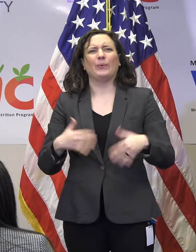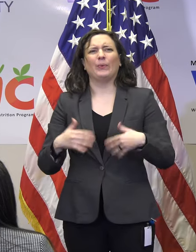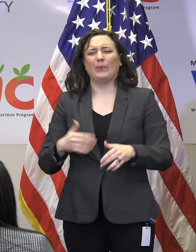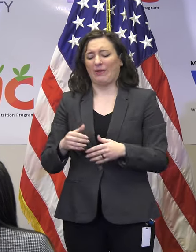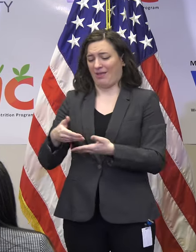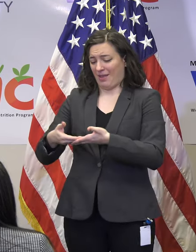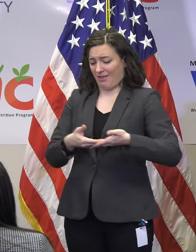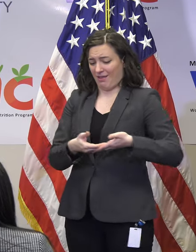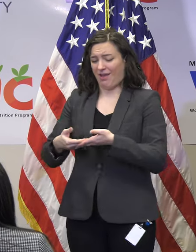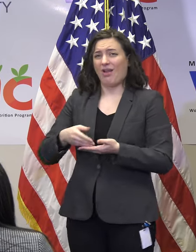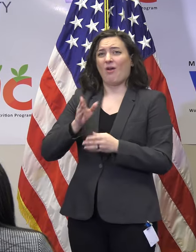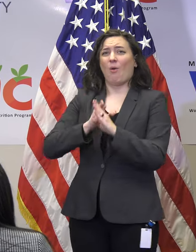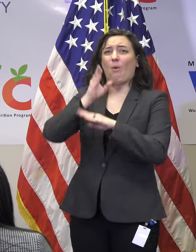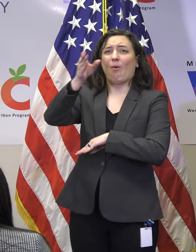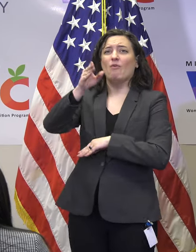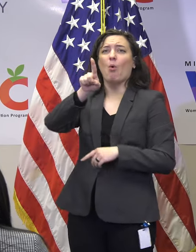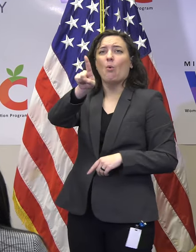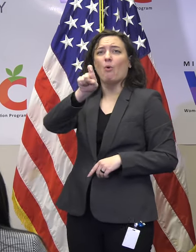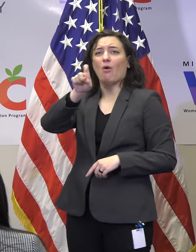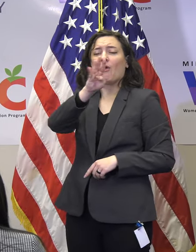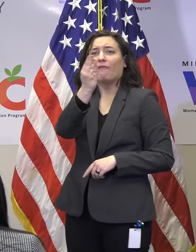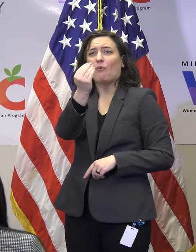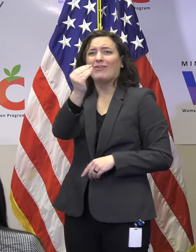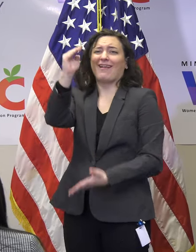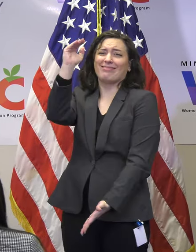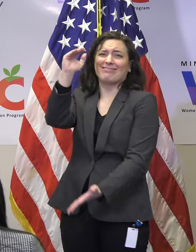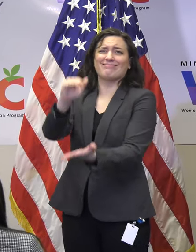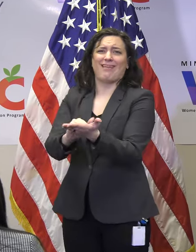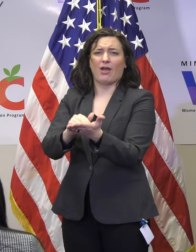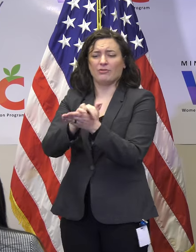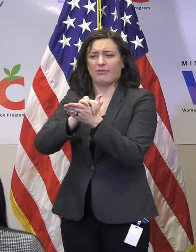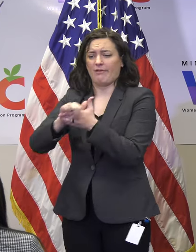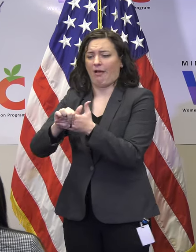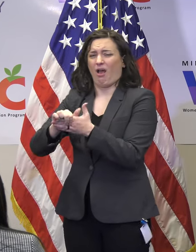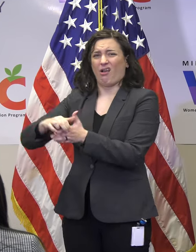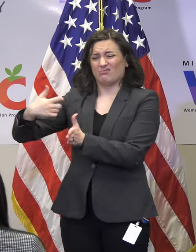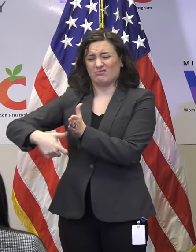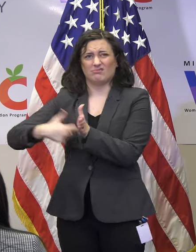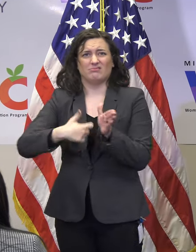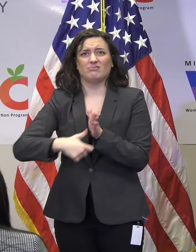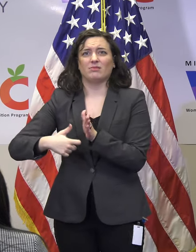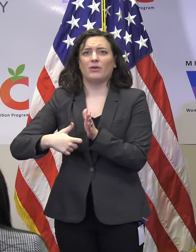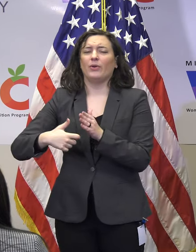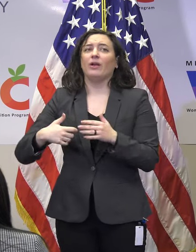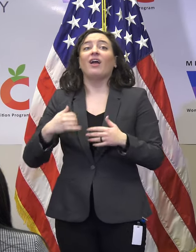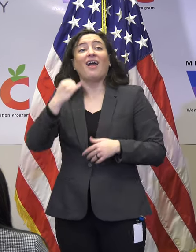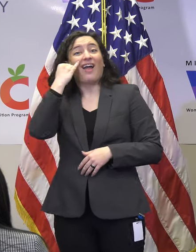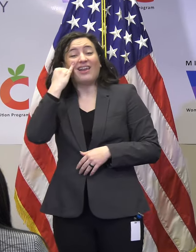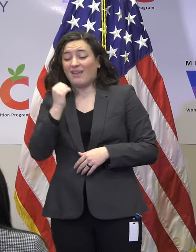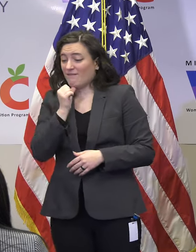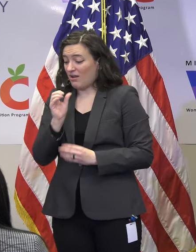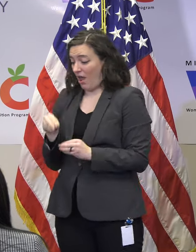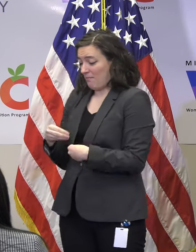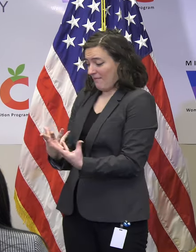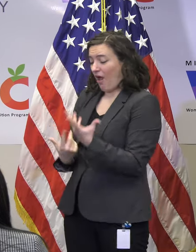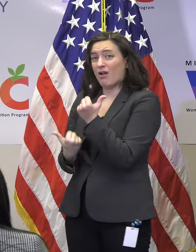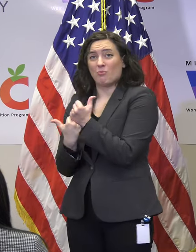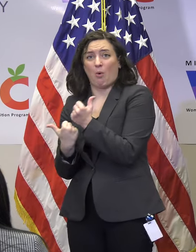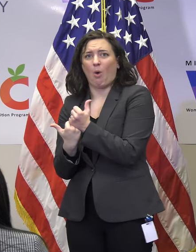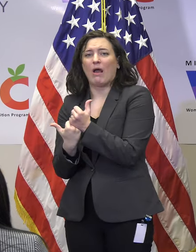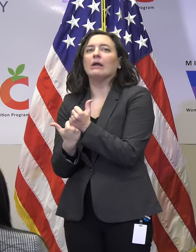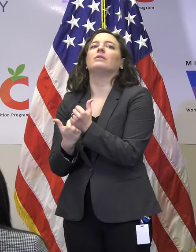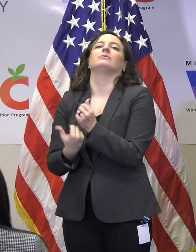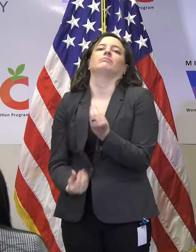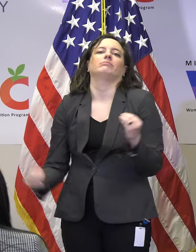$114,000. There's a significant cost when pregnant women don't receive adequate prenatal or nutritional support. For